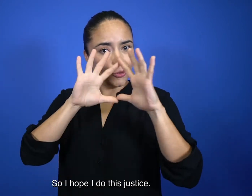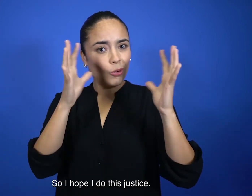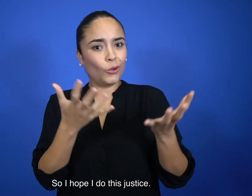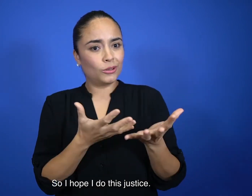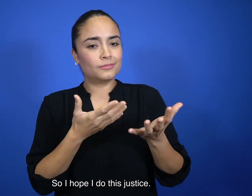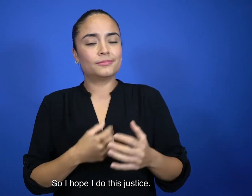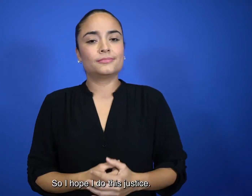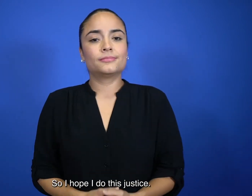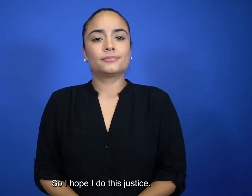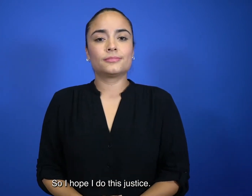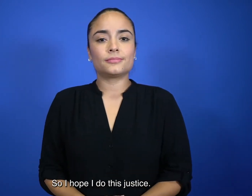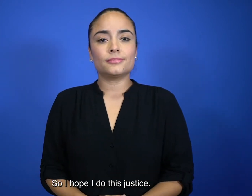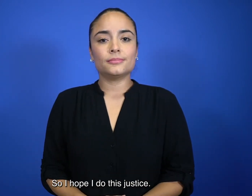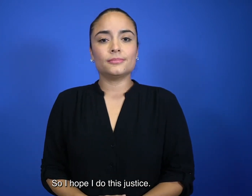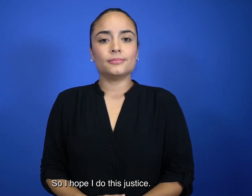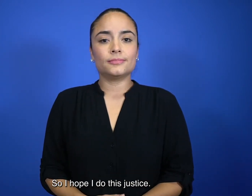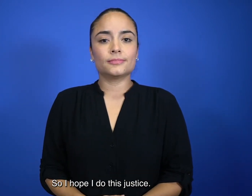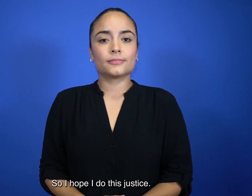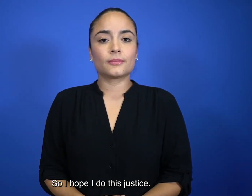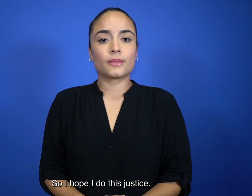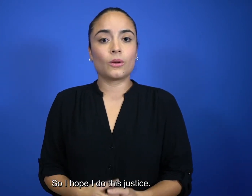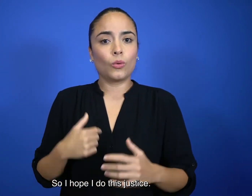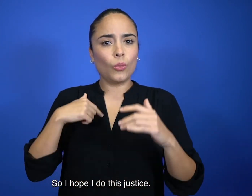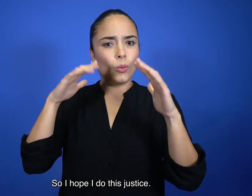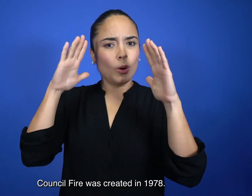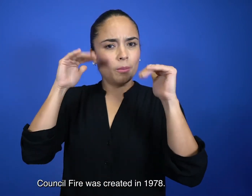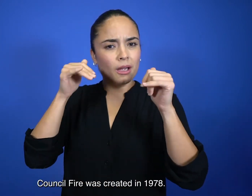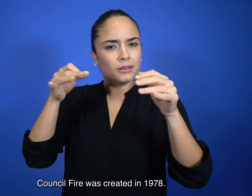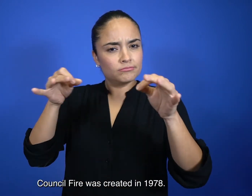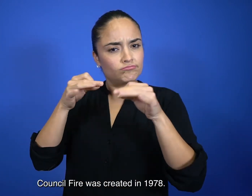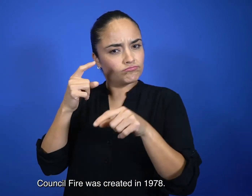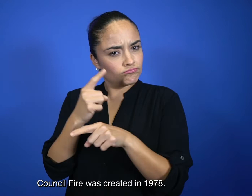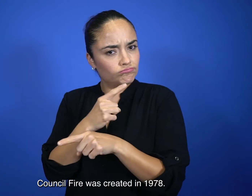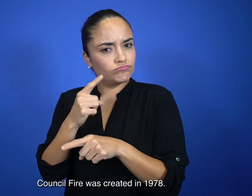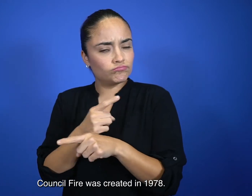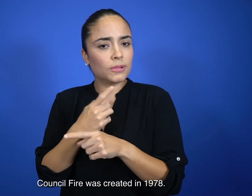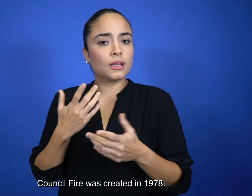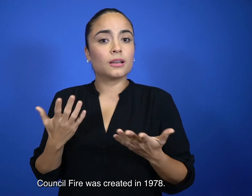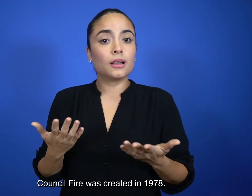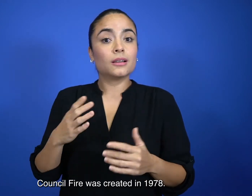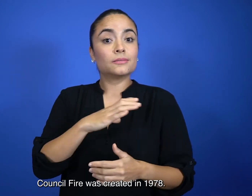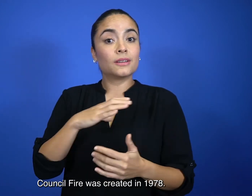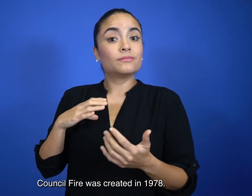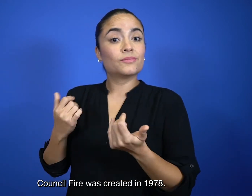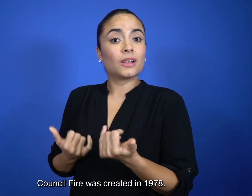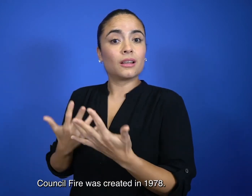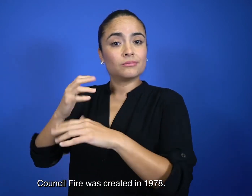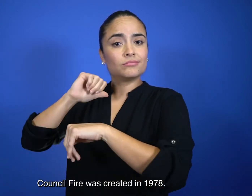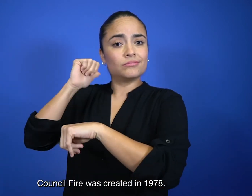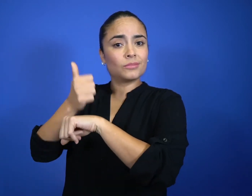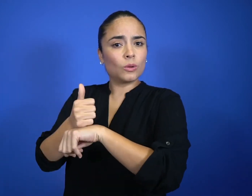So I hope I do this justice. Council Fire was created in 1978.